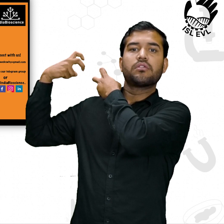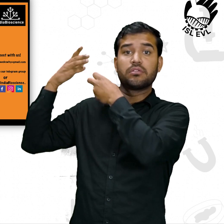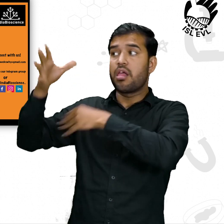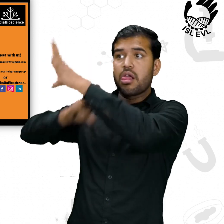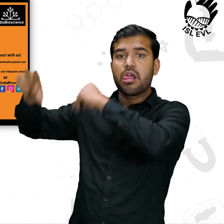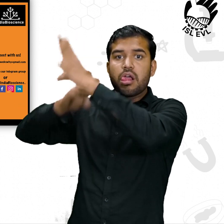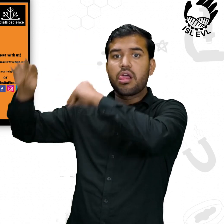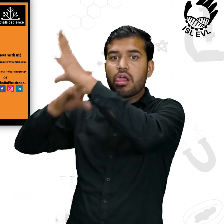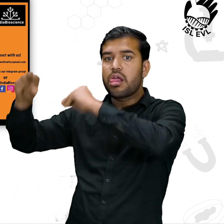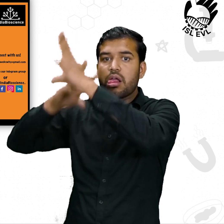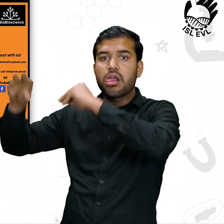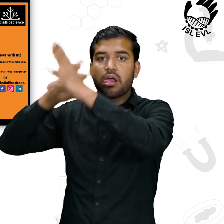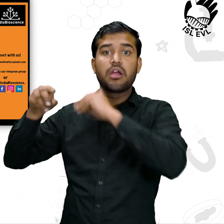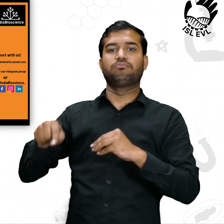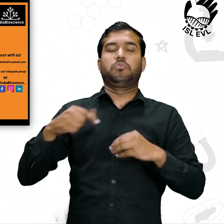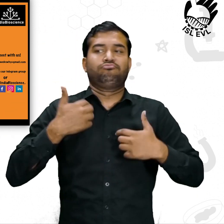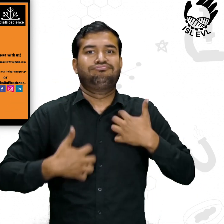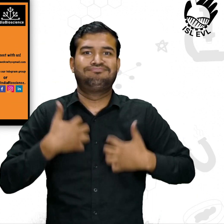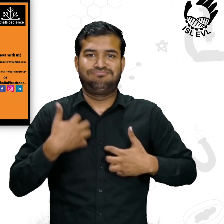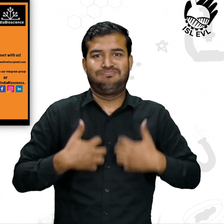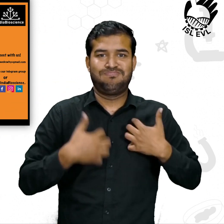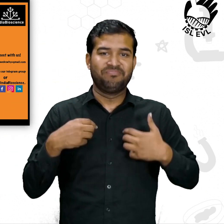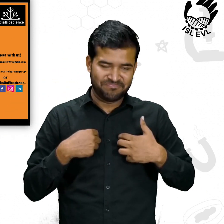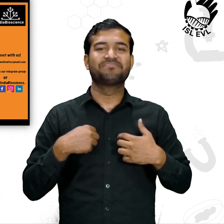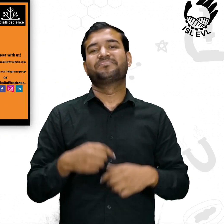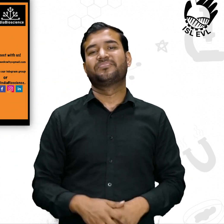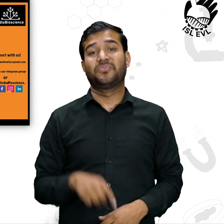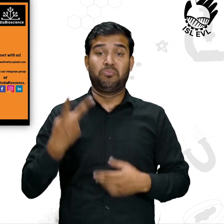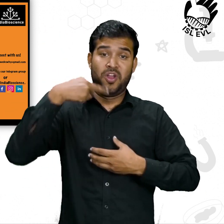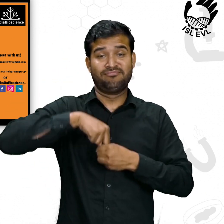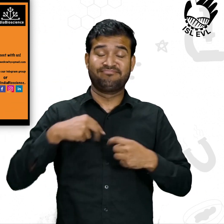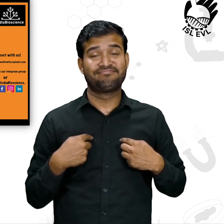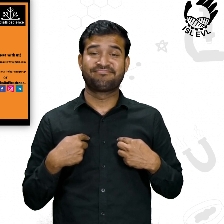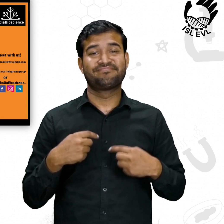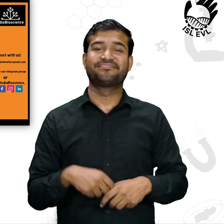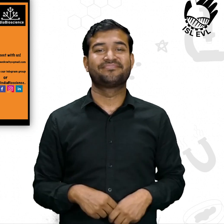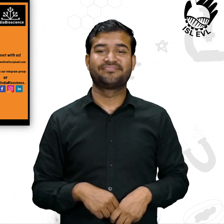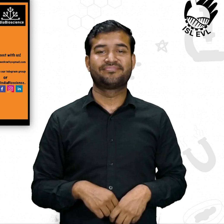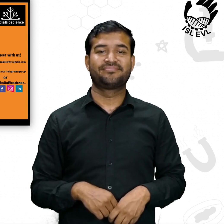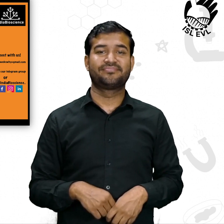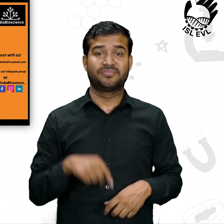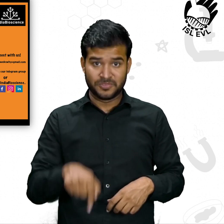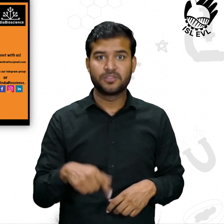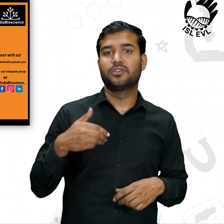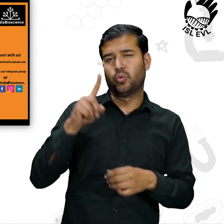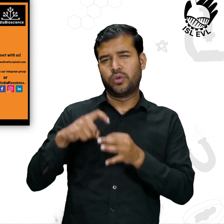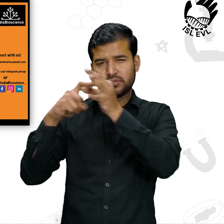so evolution is that. I like biology, evolution is also that. So yeah. So, what would you like to say to